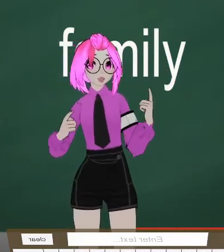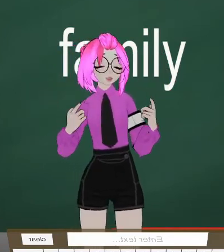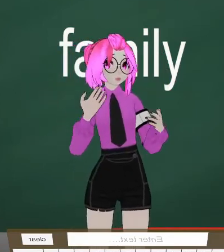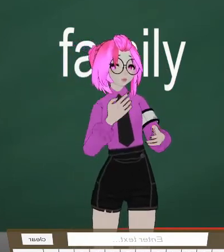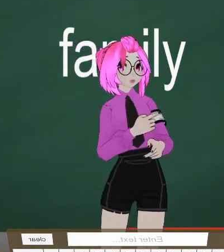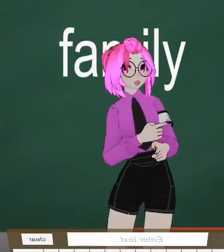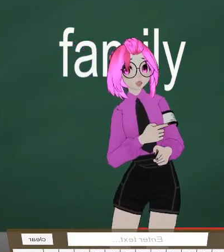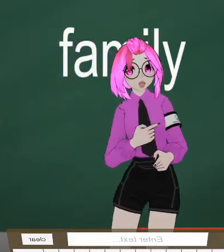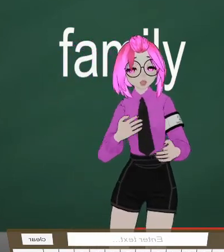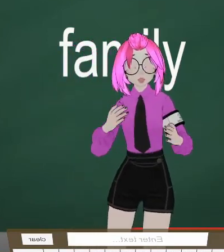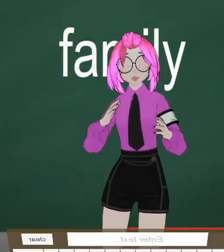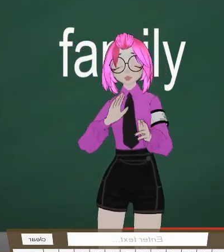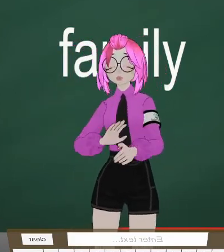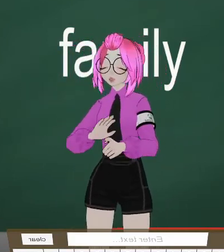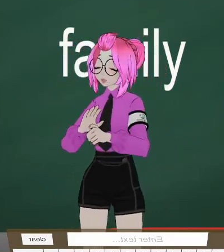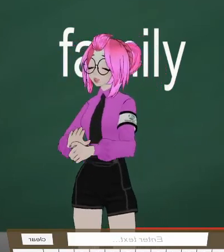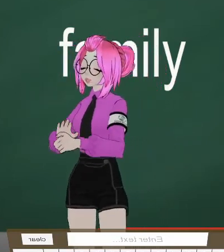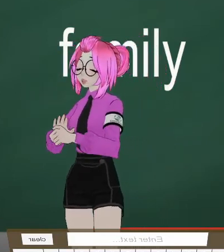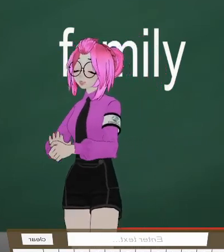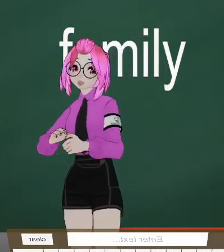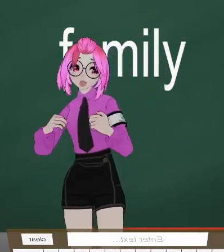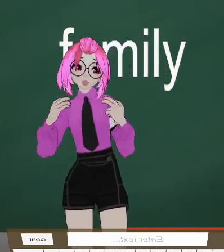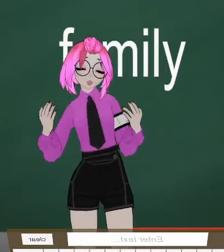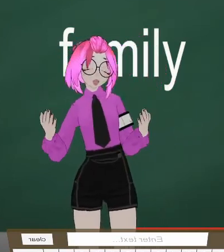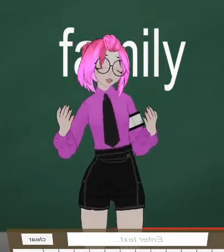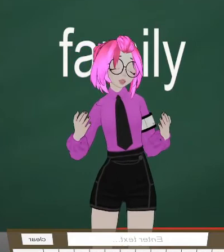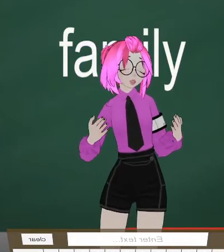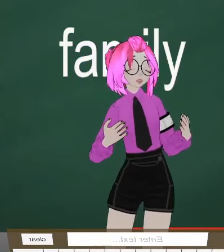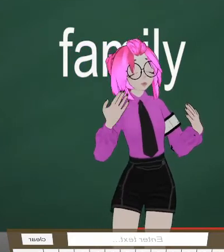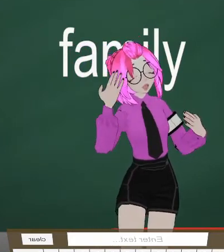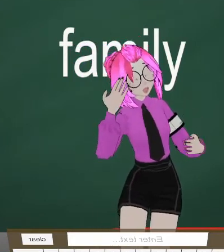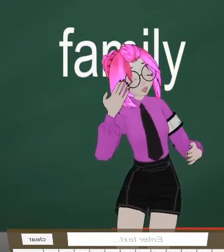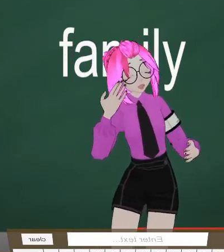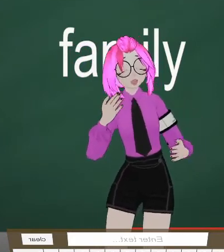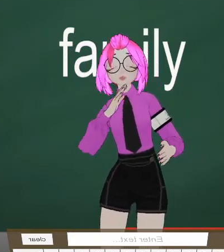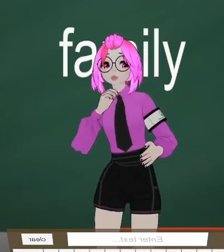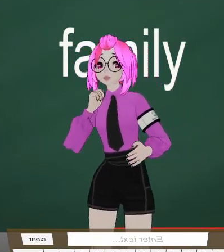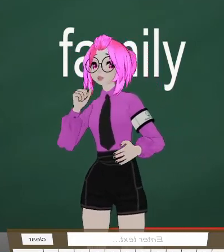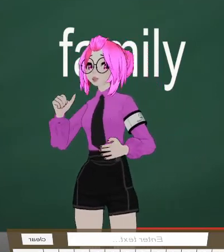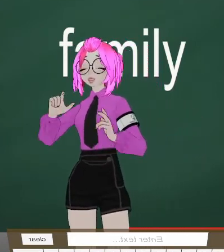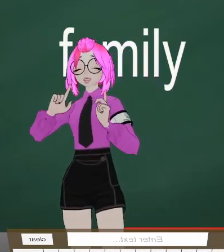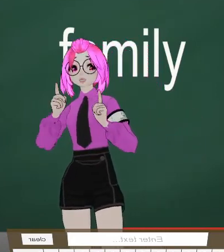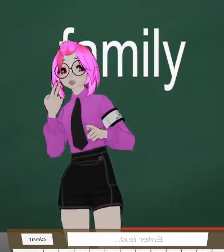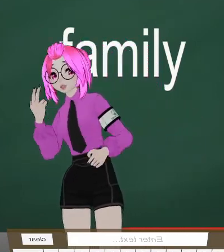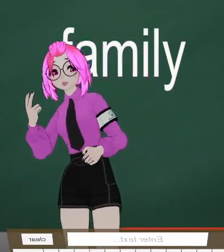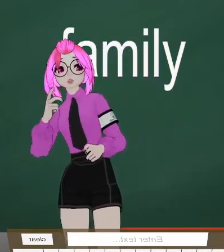right now it might be a very stressful time for a lot of you guys but i want you to know even if you can't see your